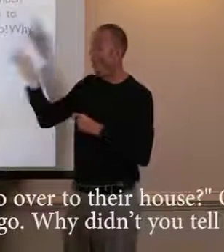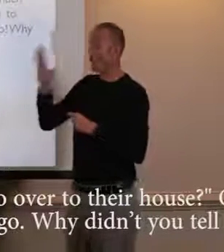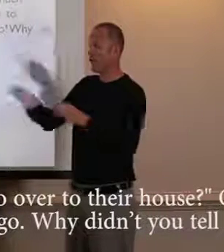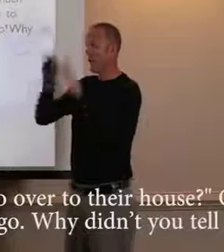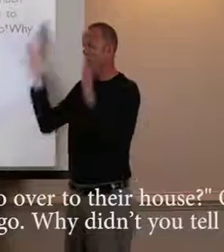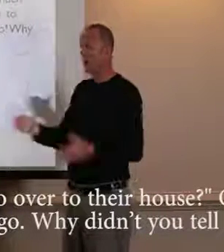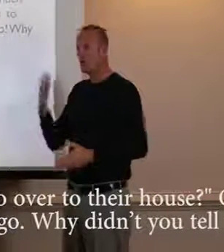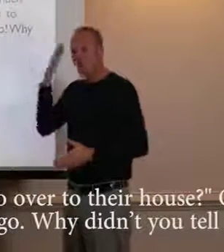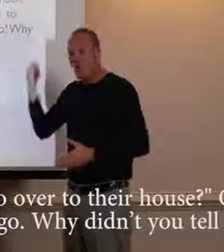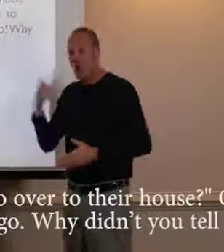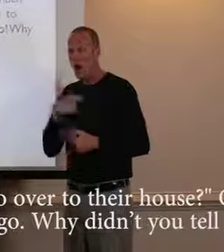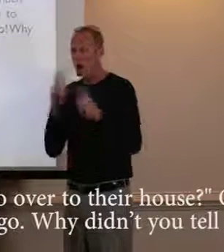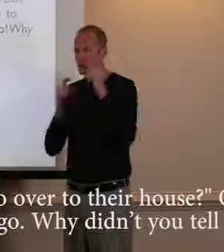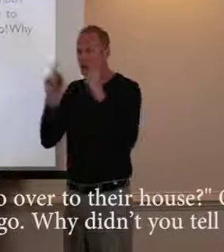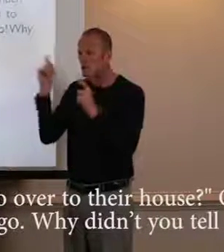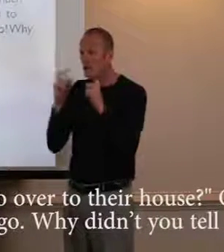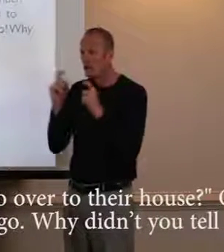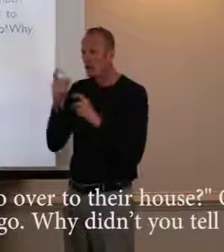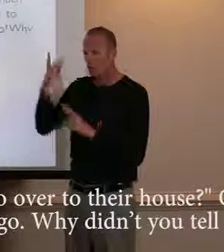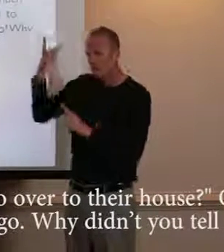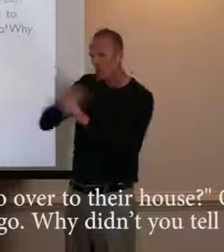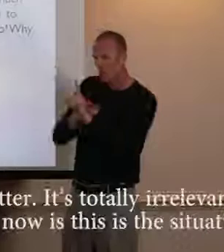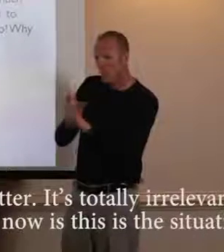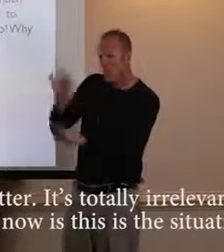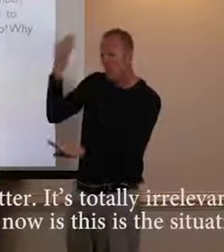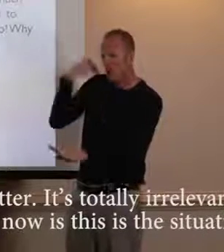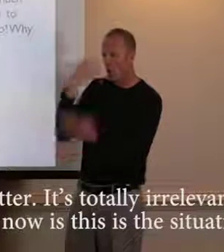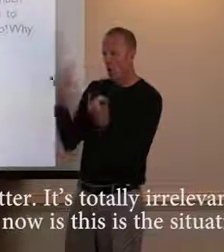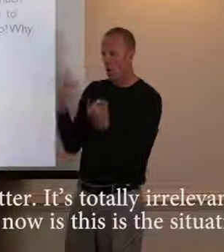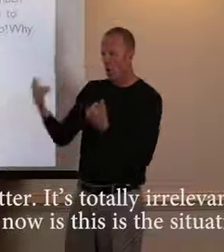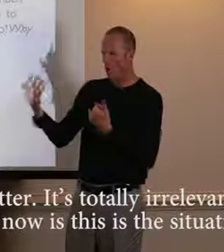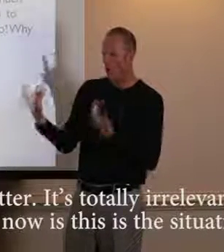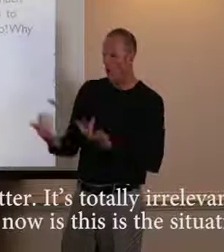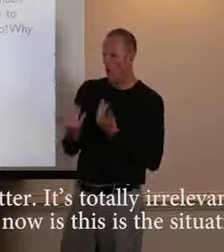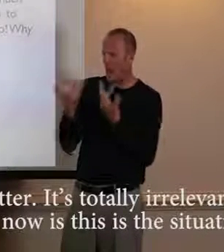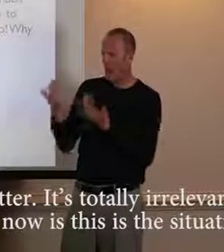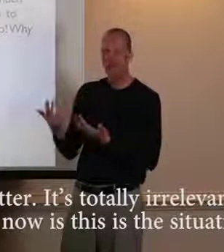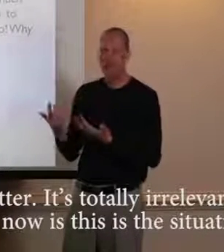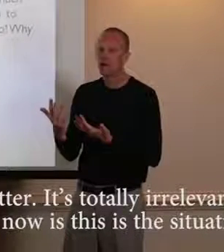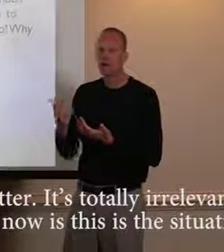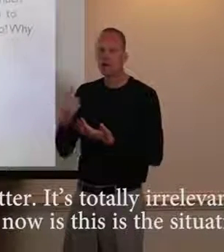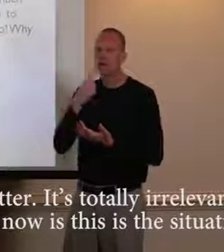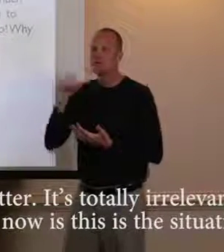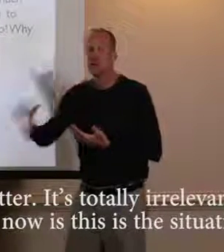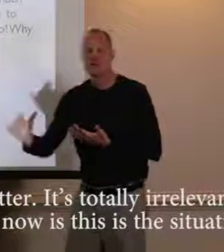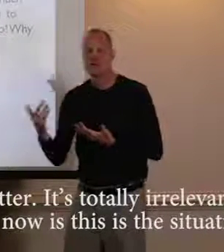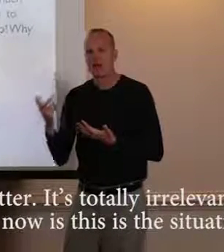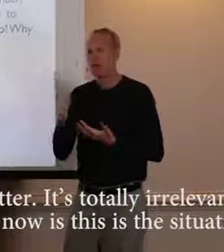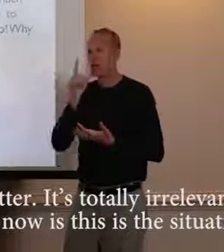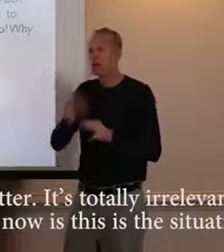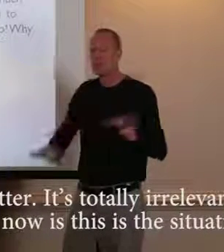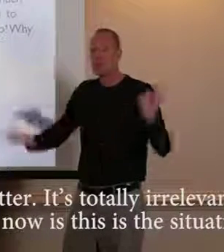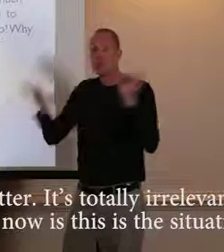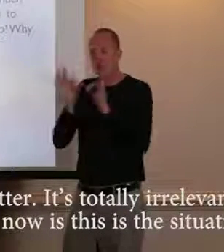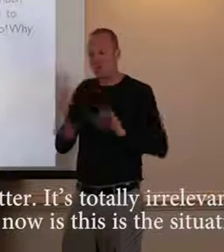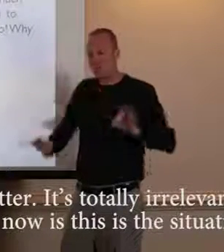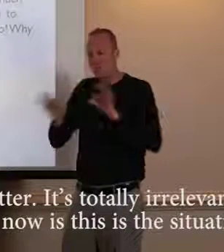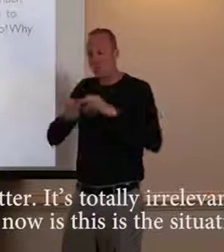Or, this happened 2 months ago, why didn't you tell me sooner? Right? It doesn't matter. It's totally irrelevant. All we need to focus on right now is this is